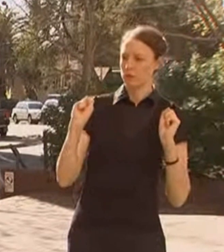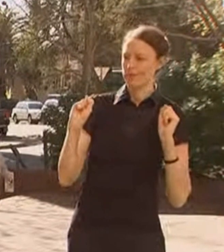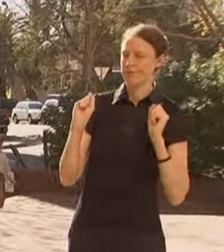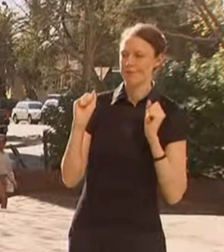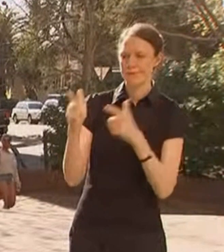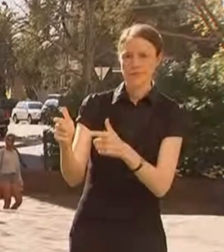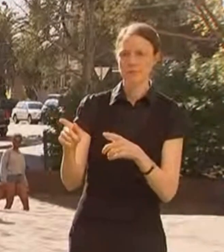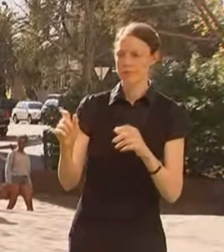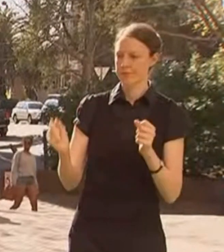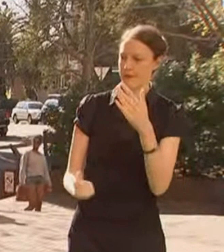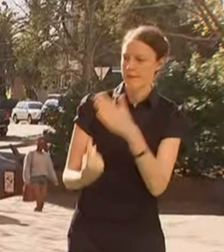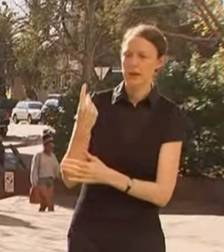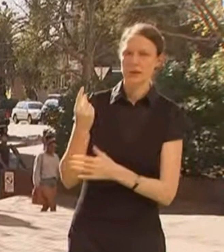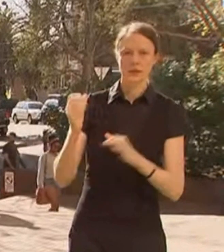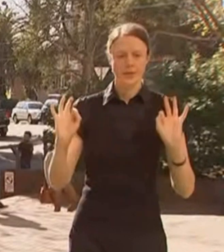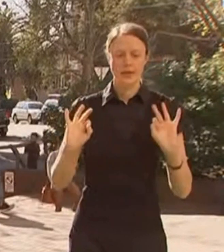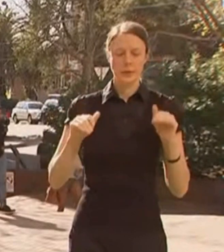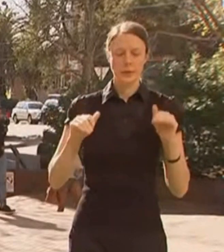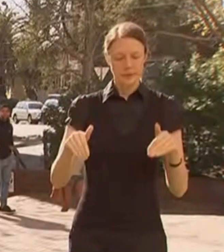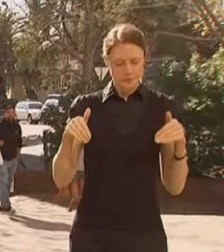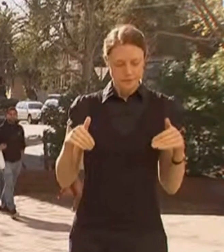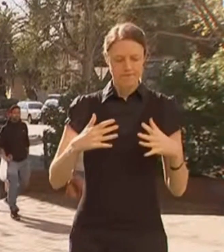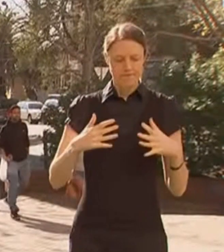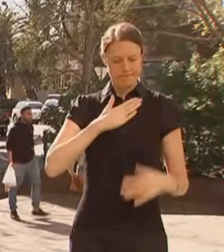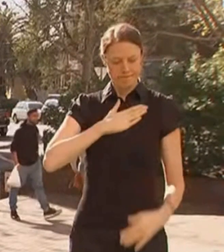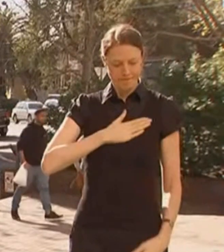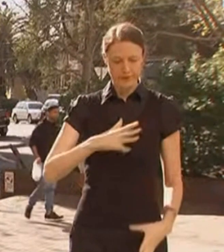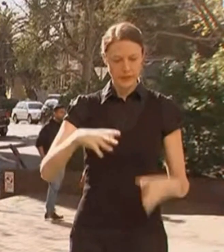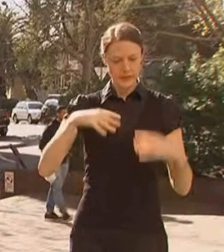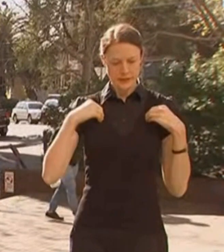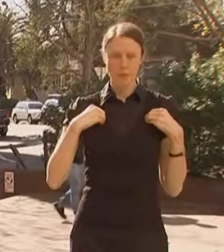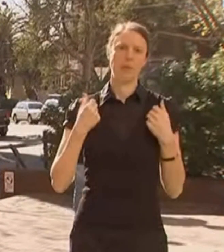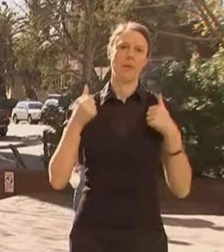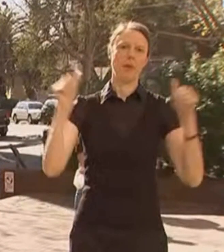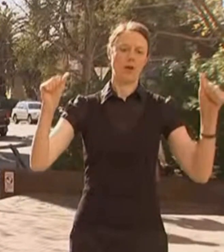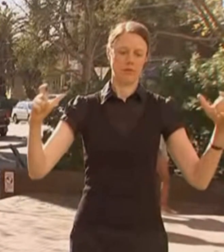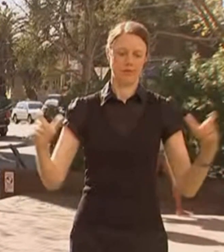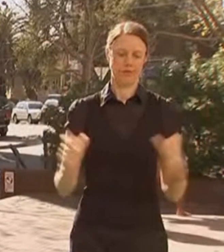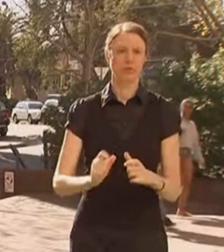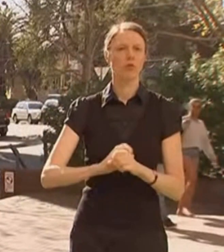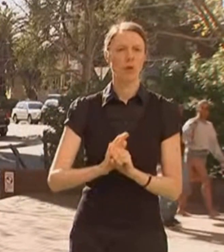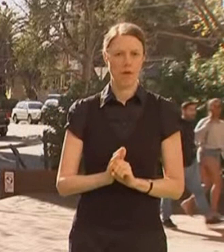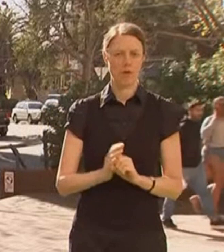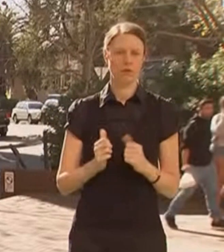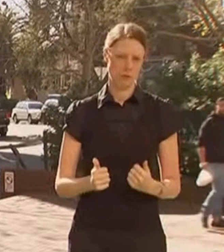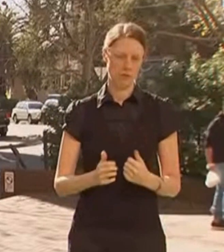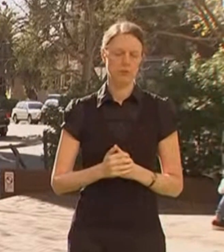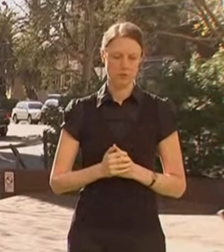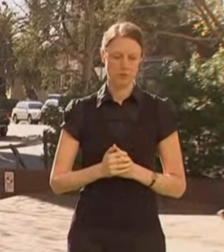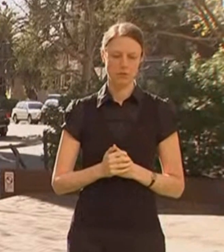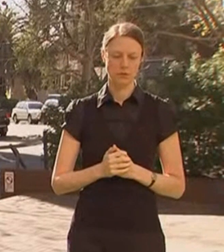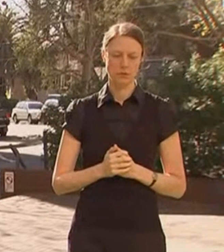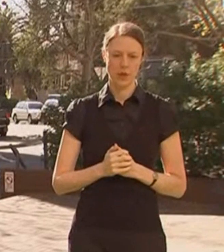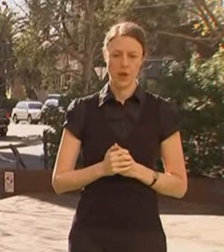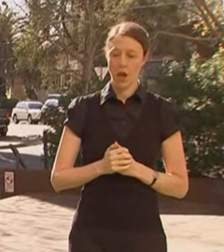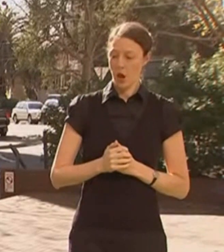been very successful only because all of us have taken the hard yards of making those difficult decisions. We've